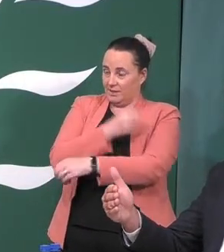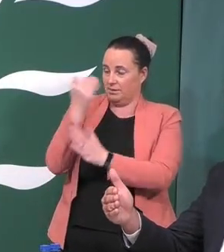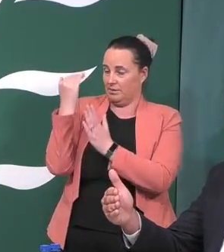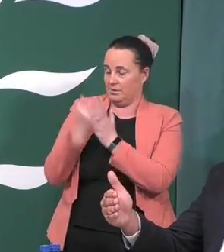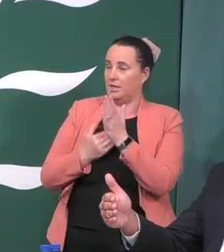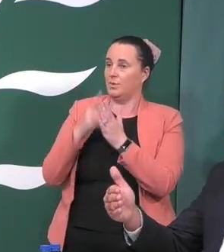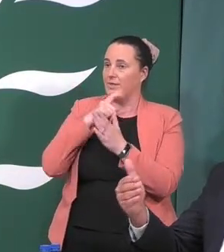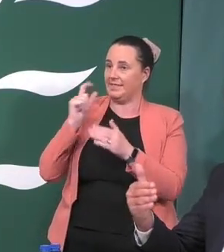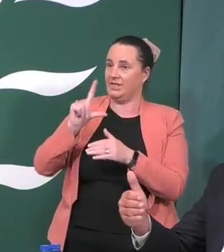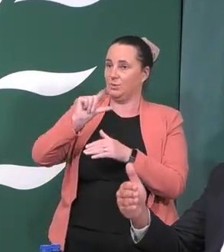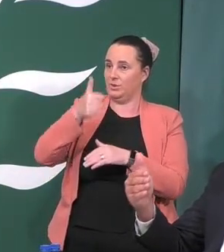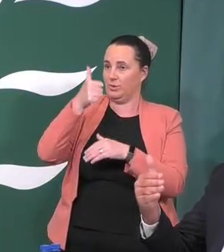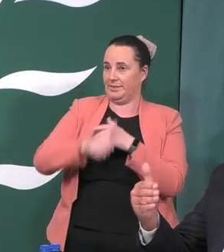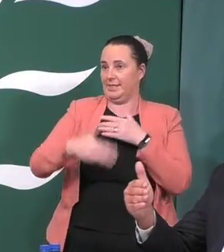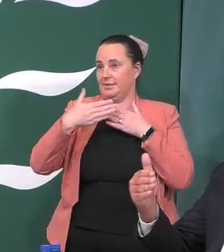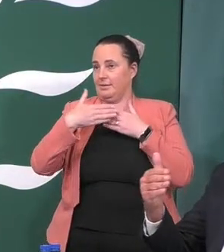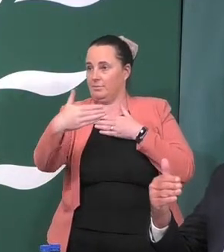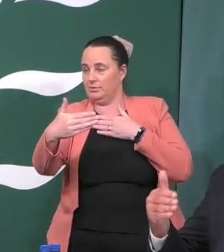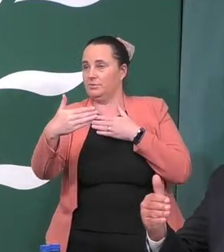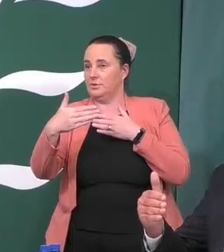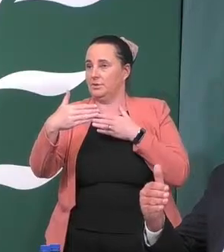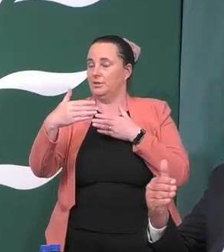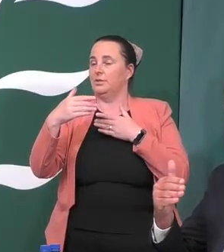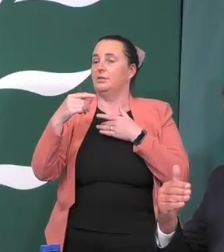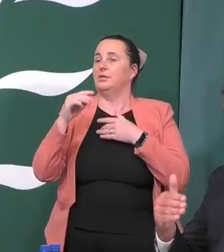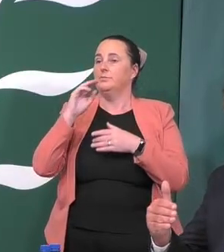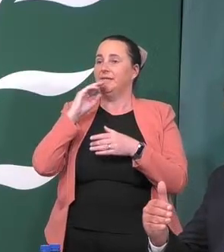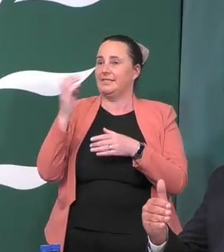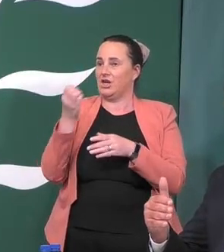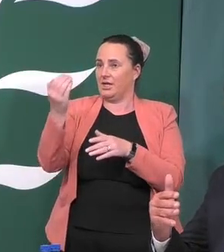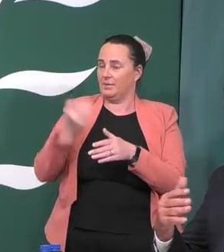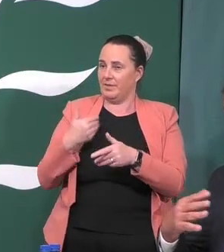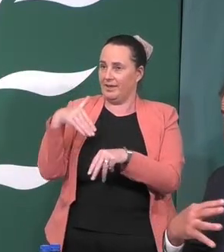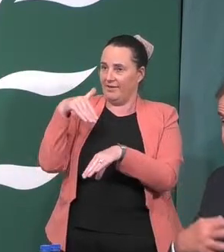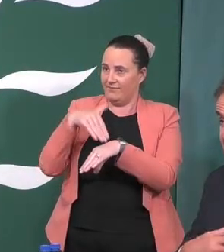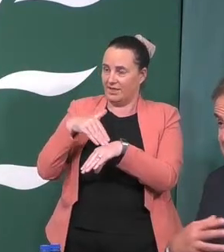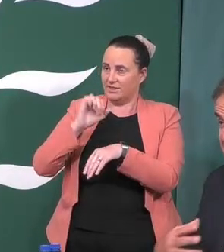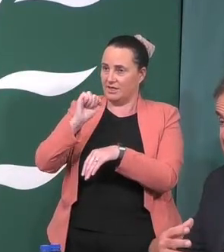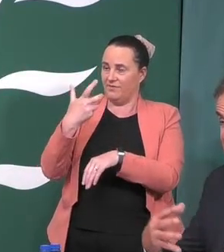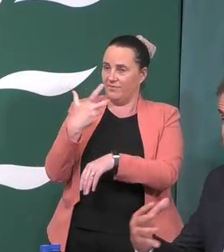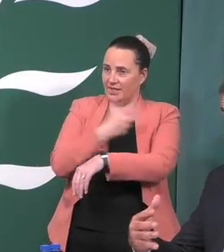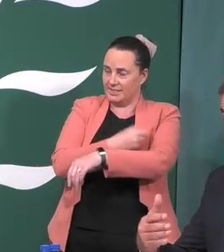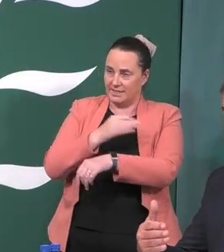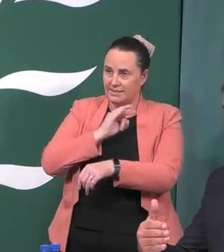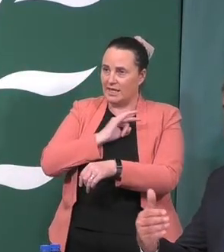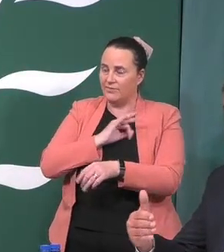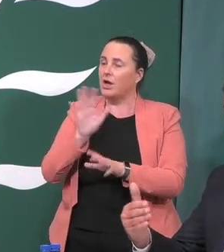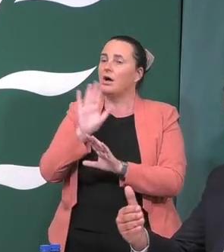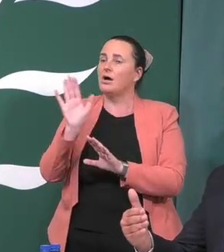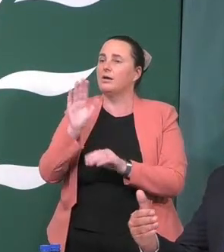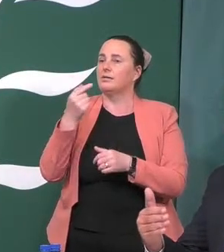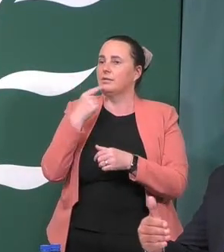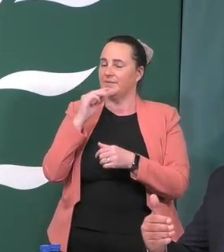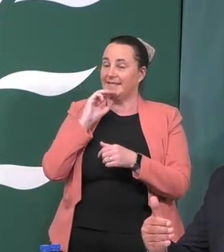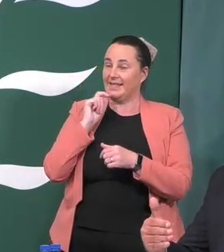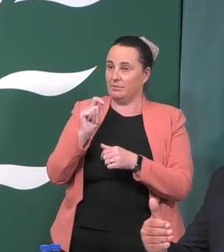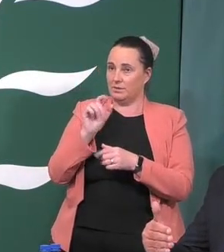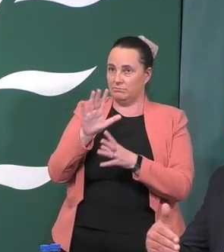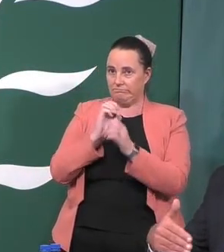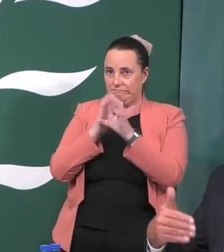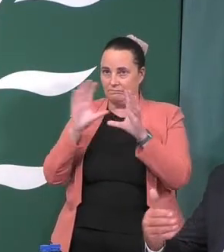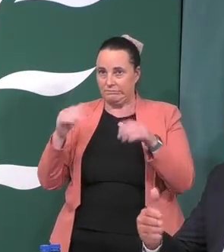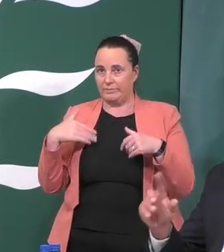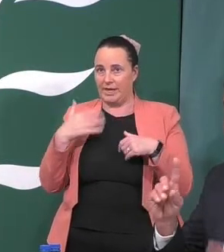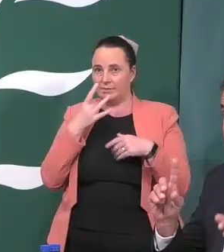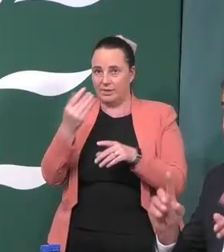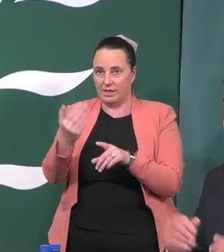from 21 days onwards. It doesn't mean if someone's getting that earlier, there's any impact in relation to the vaccine itself. I just want to be clear on that in case people are